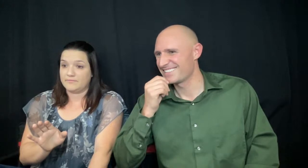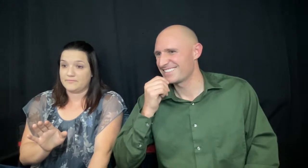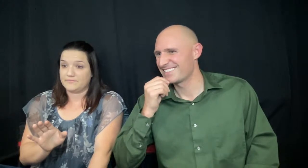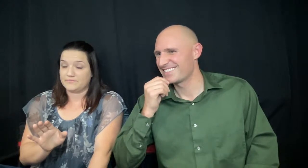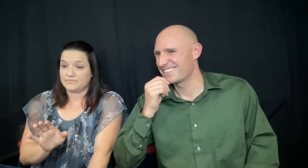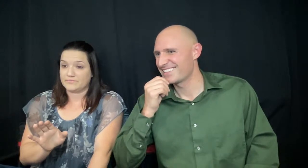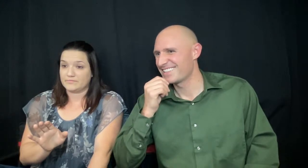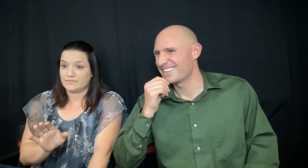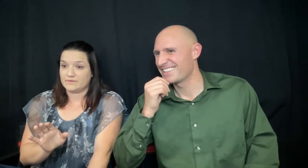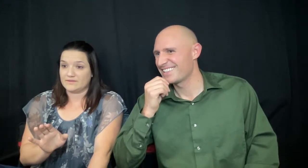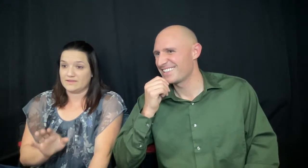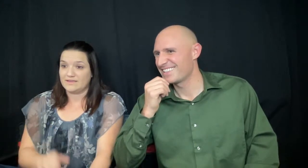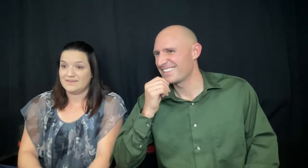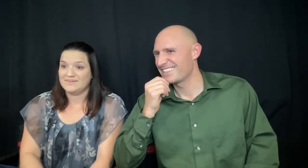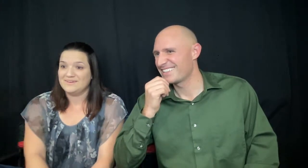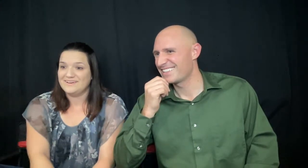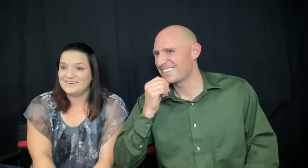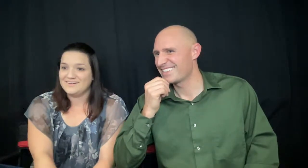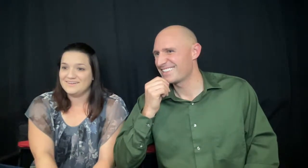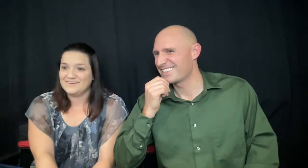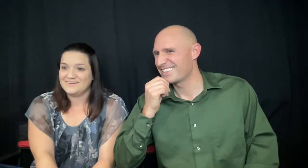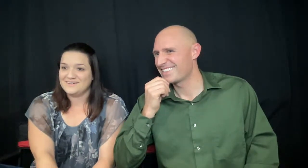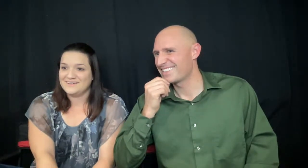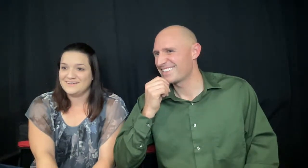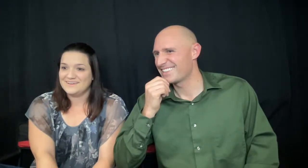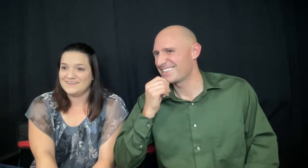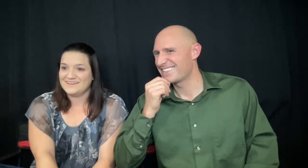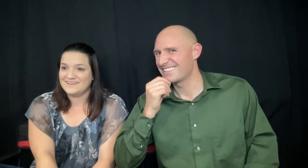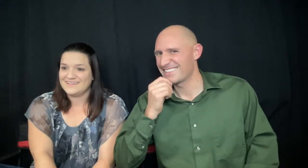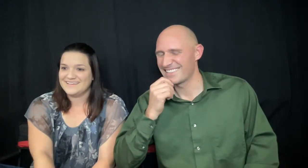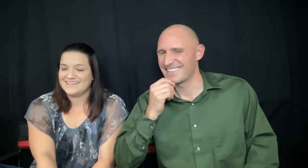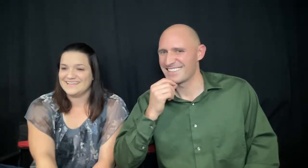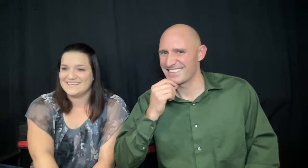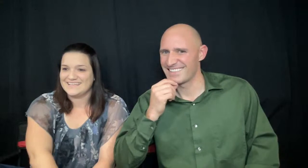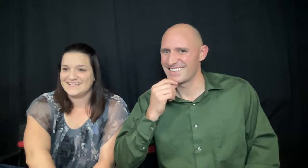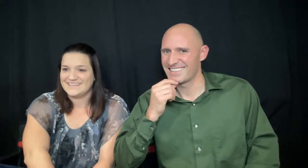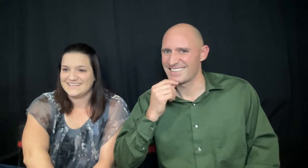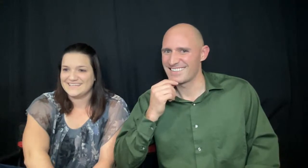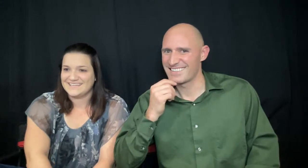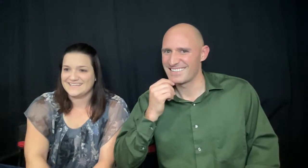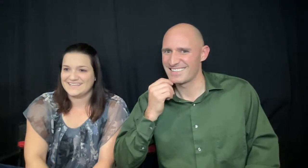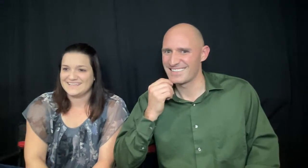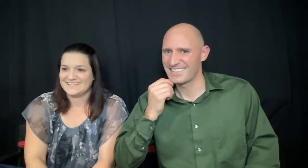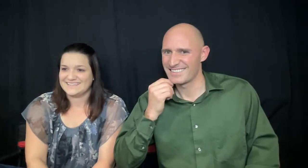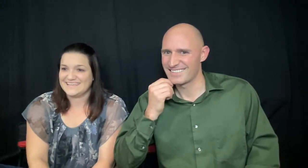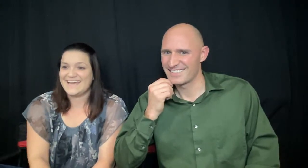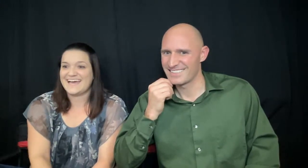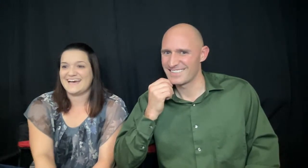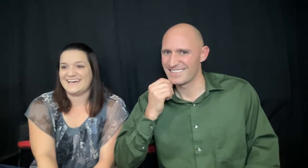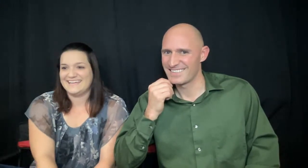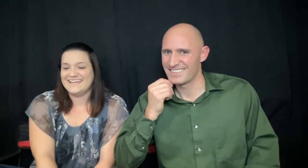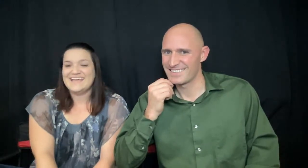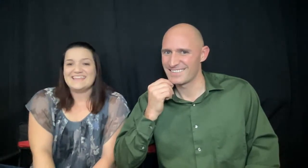Amsterdam. I love that. They got the lady on there, she's deaf, and they starting to sound more New Amsterdam, so I like that. Yeah. There